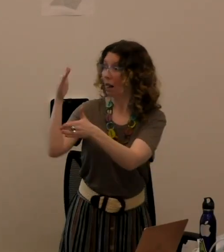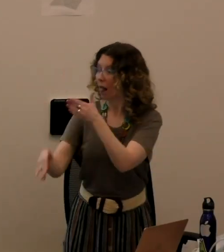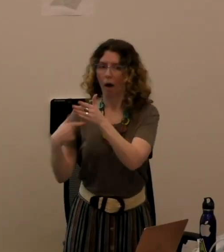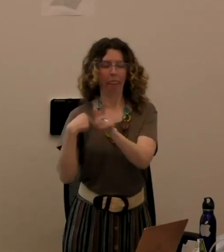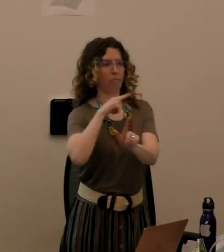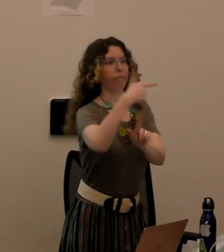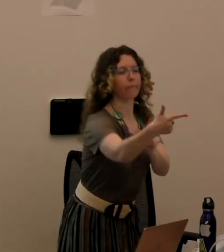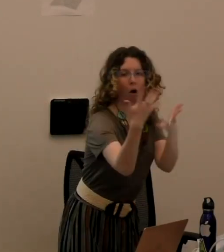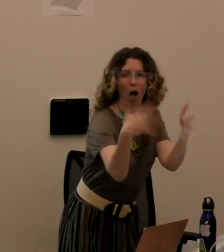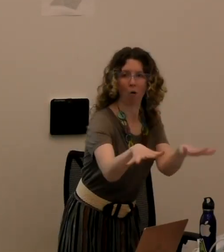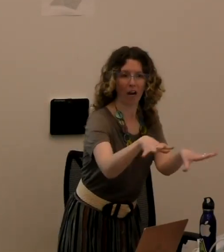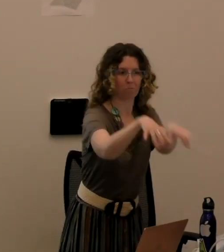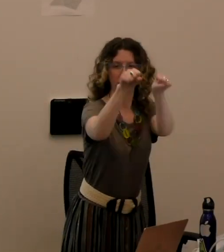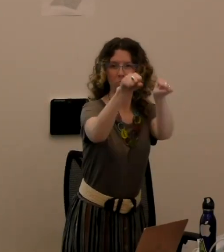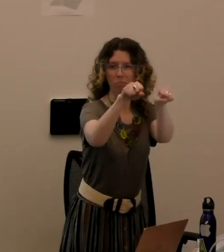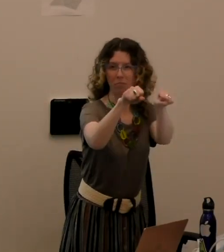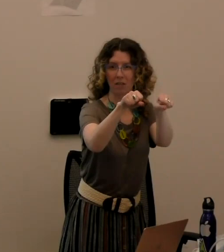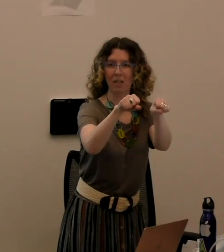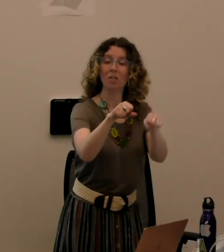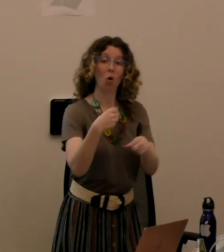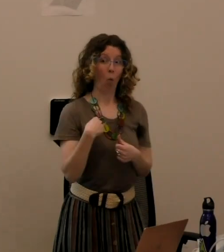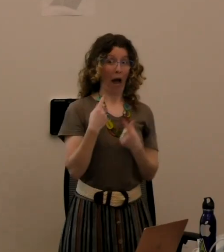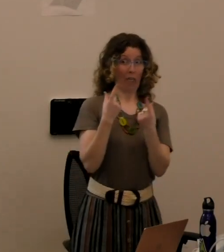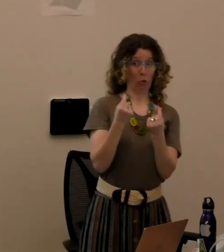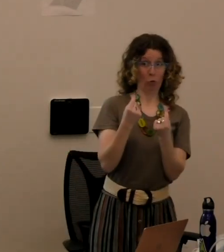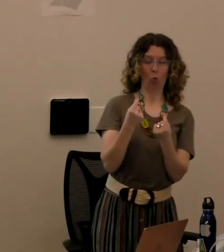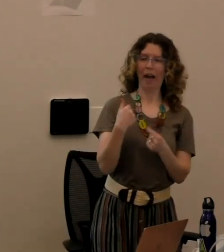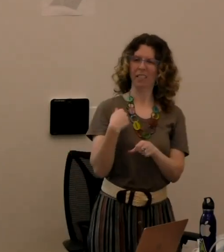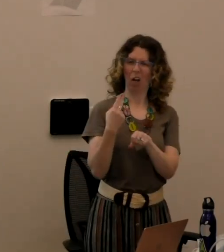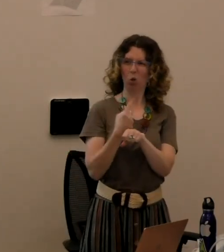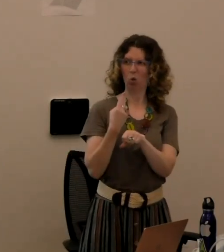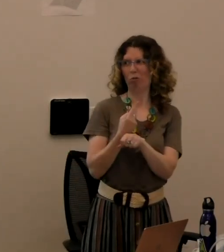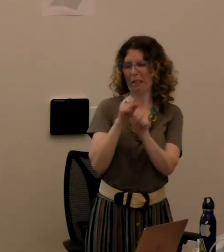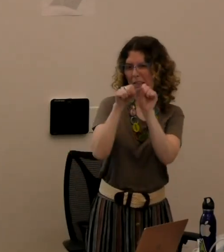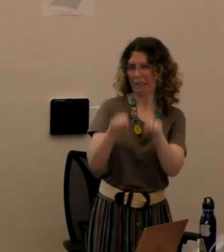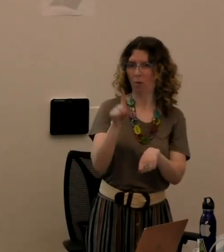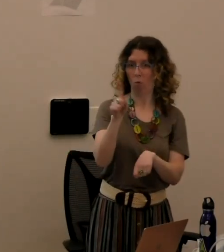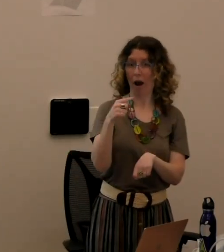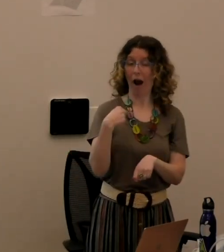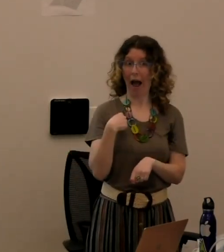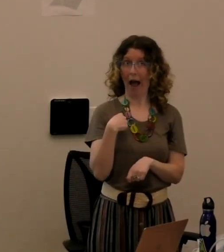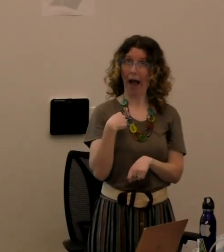students do because the interpreter is well behind. And so what I do is I